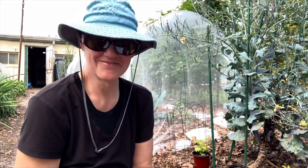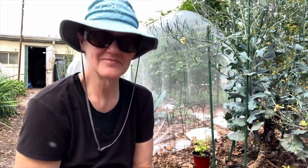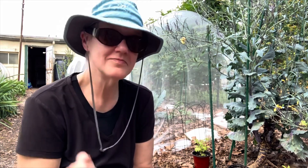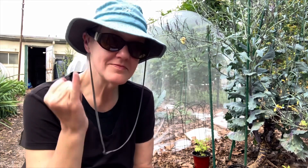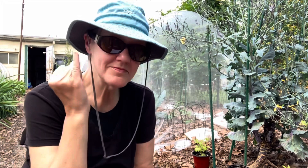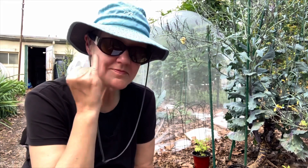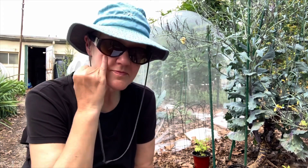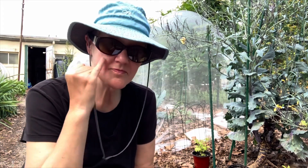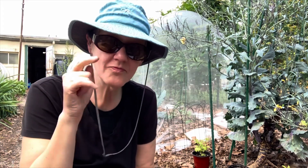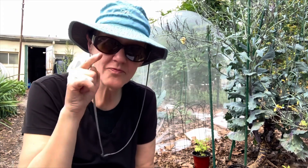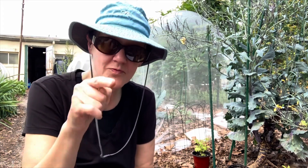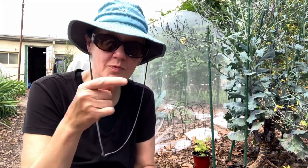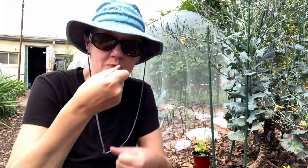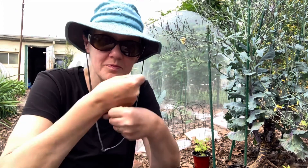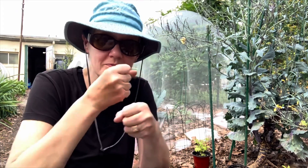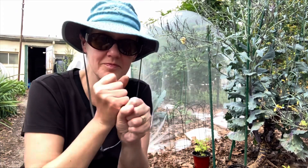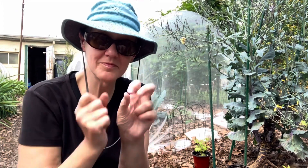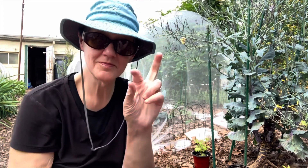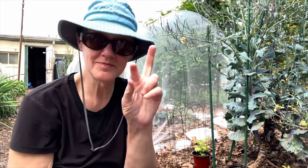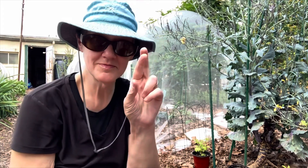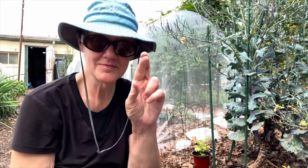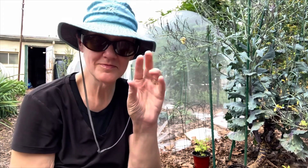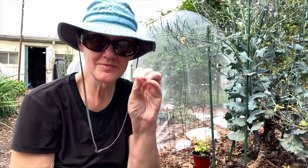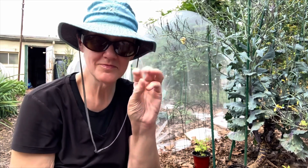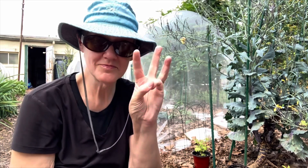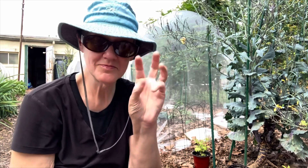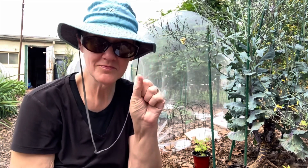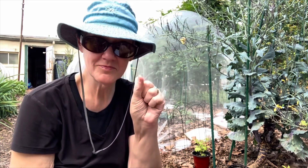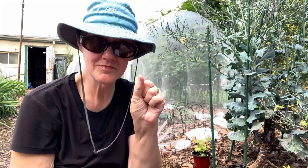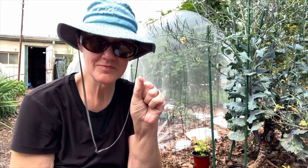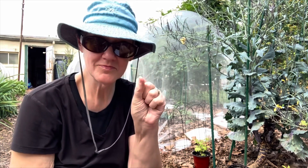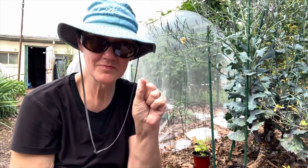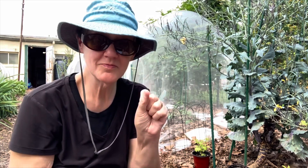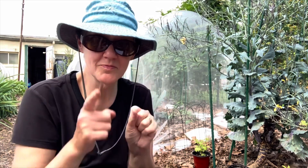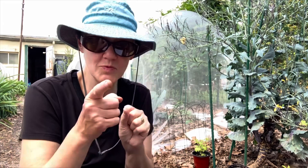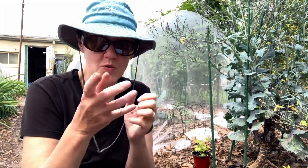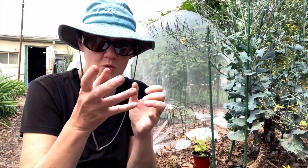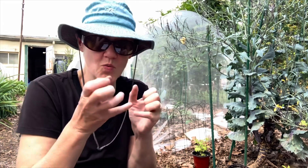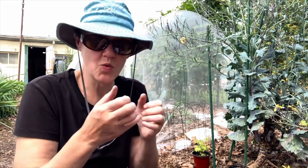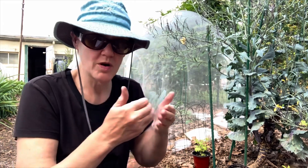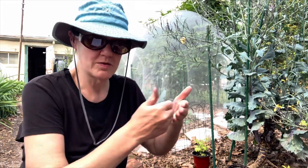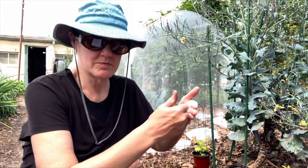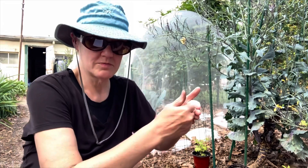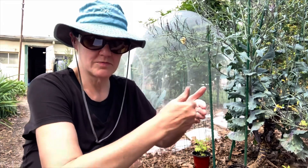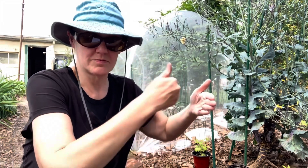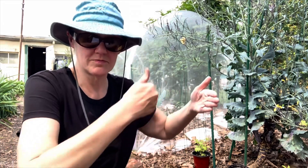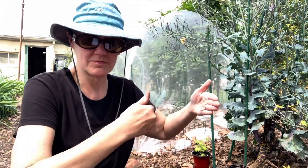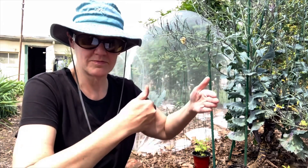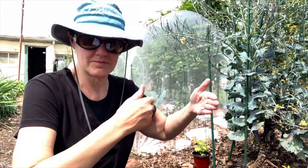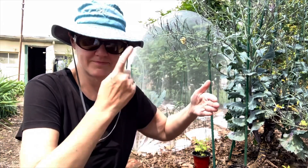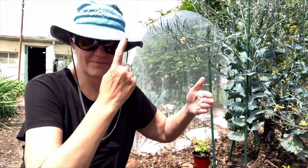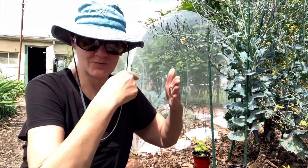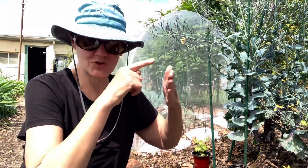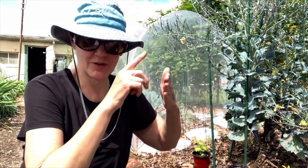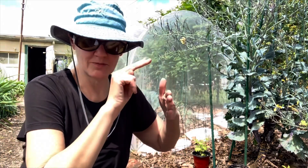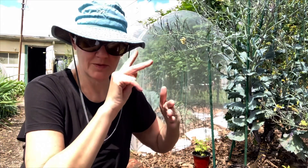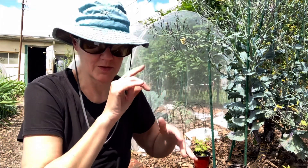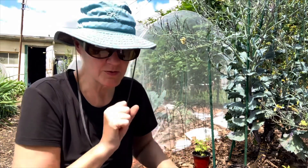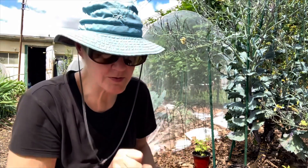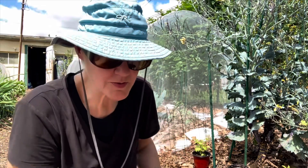2. Now, if you're going to make rows of stevia, you're going to space your rows. Hang